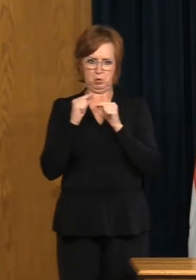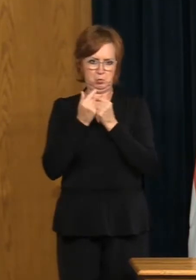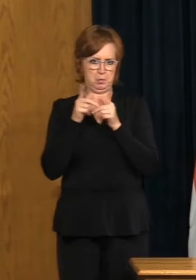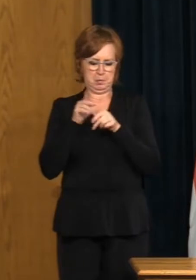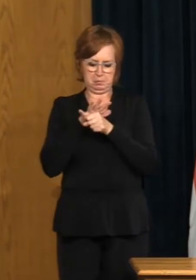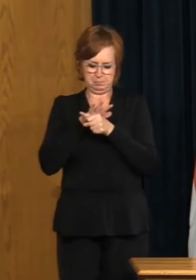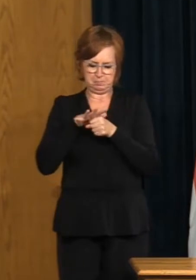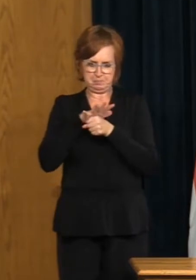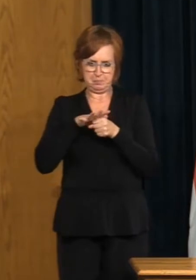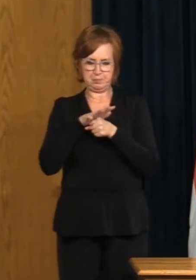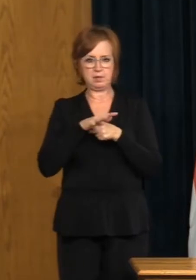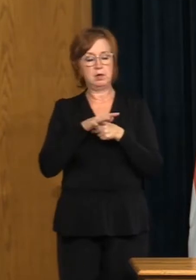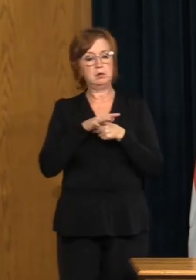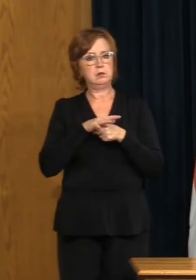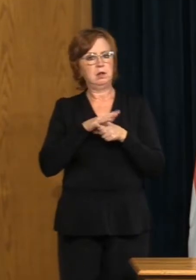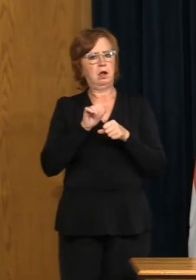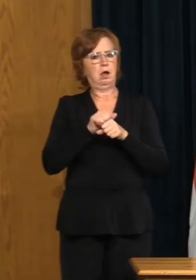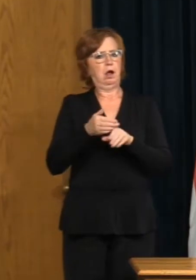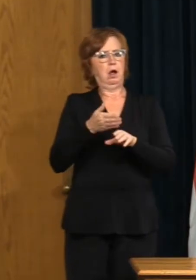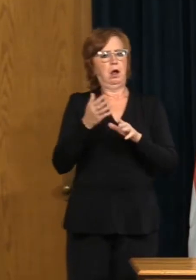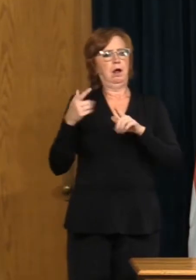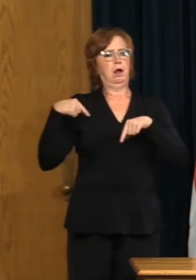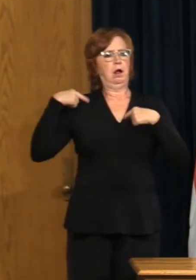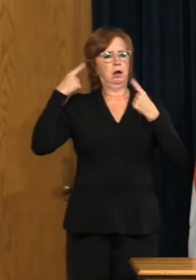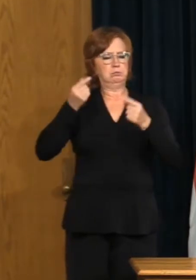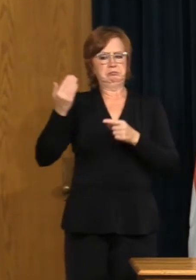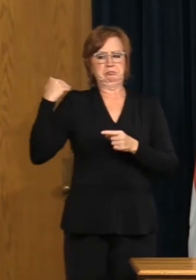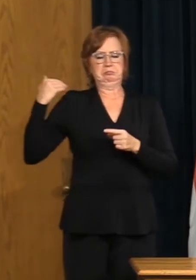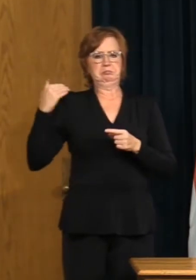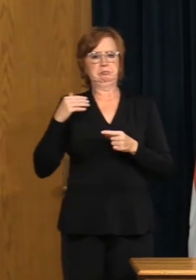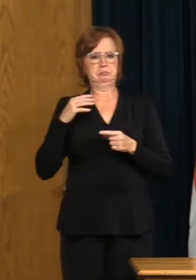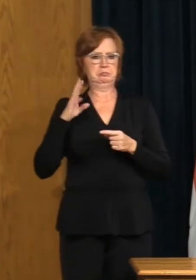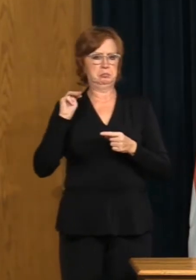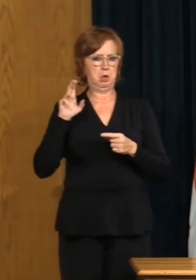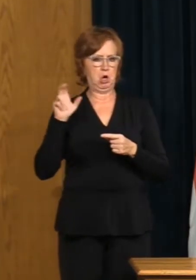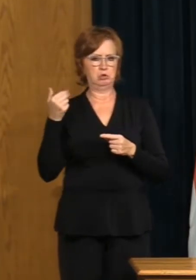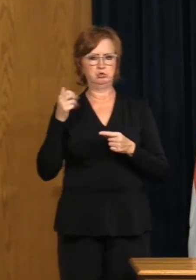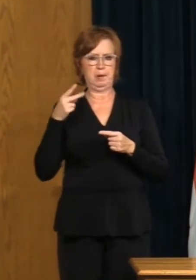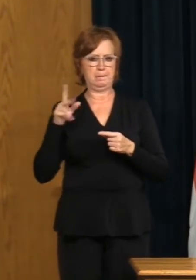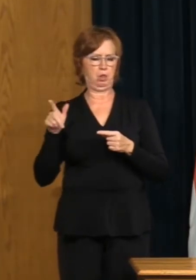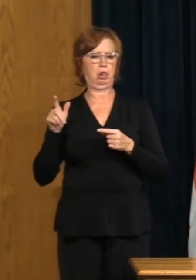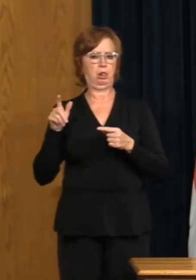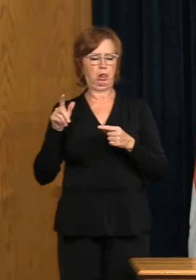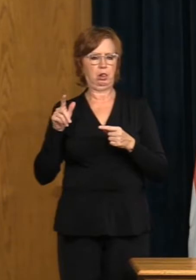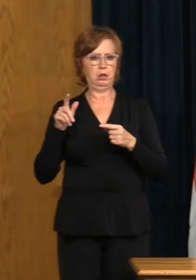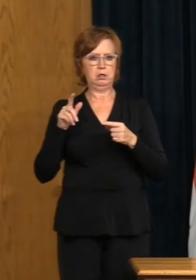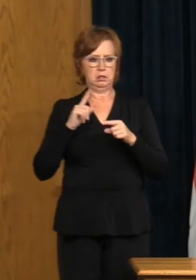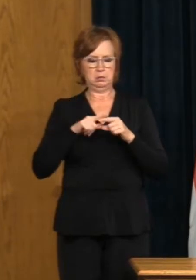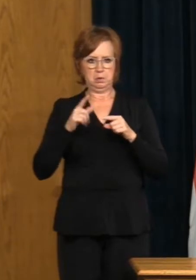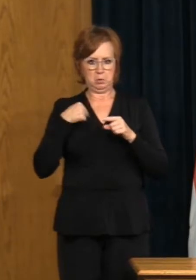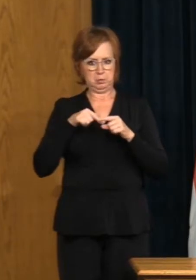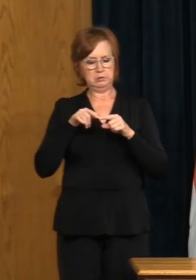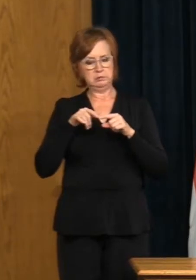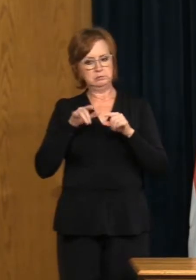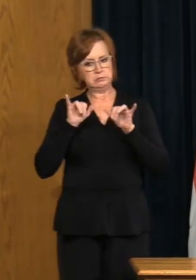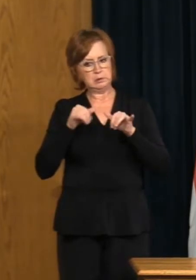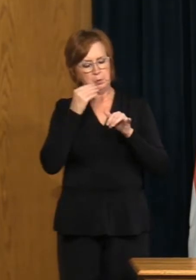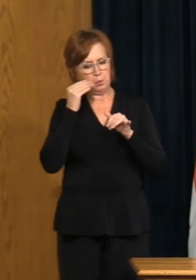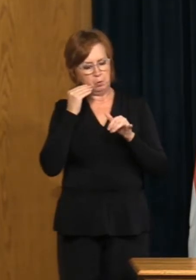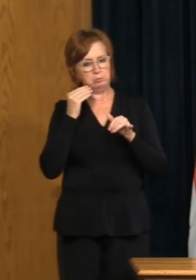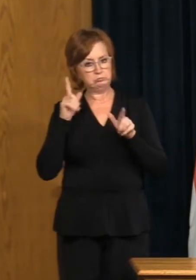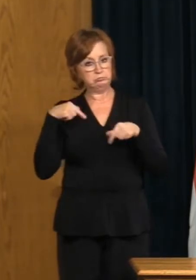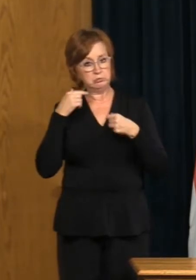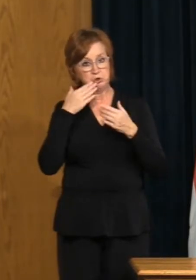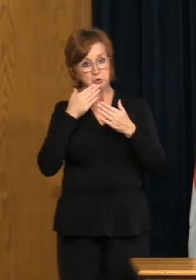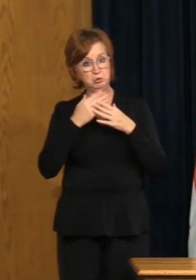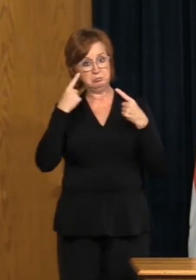you are symptomatic, do not go out, do not go shopping or to other businesses. And for the most part, that has